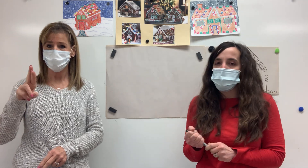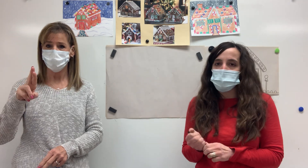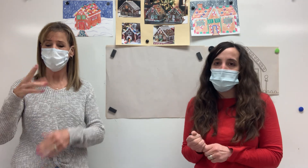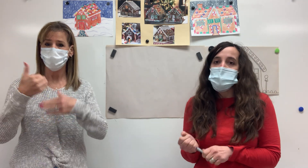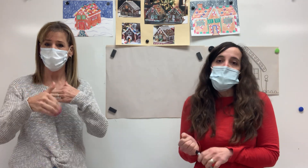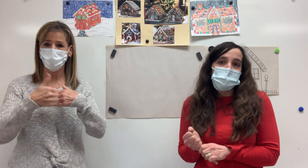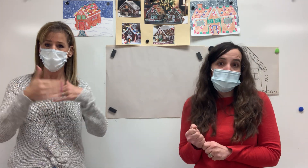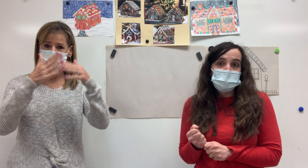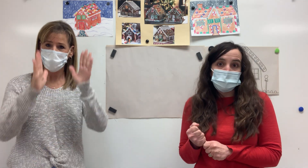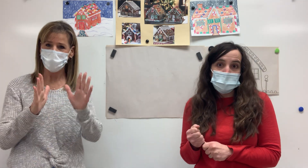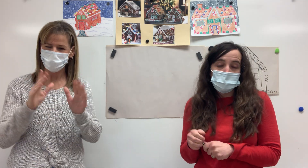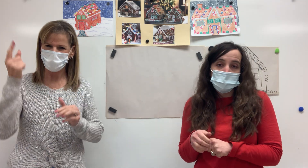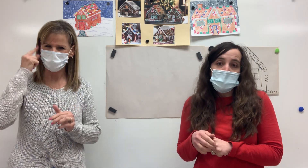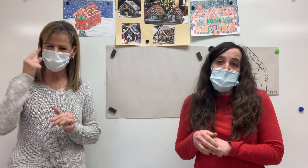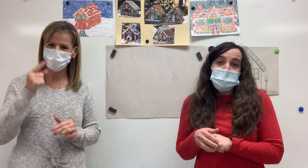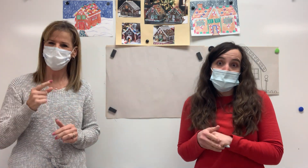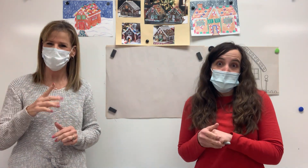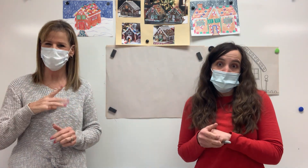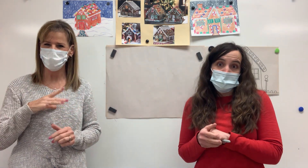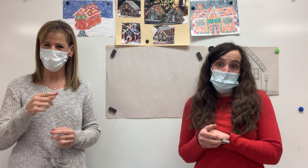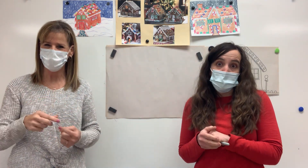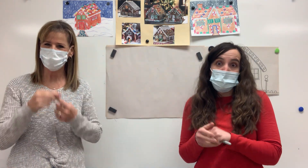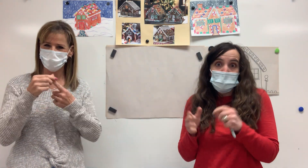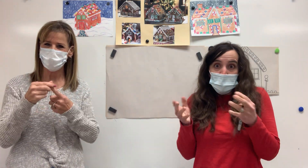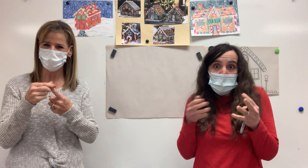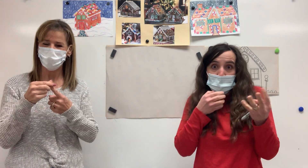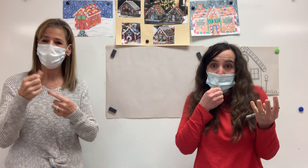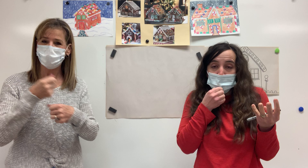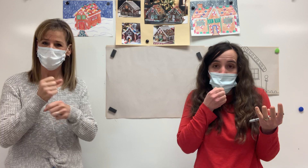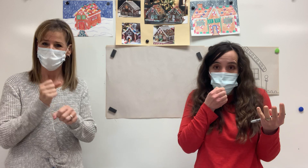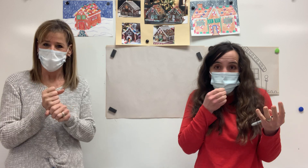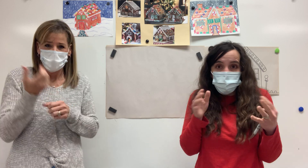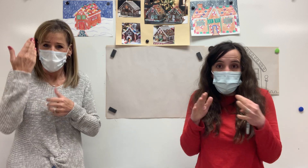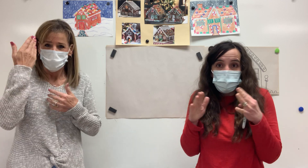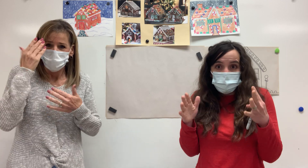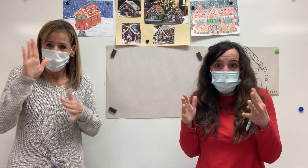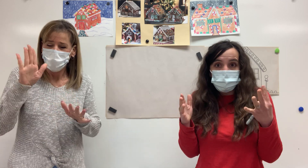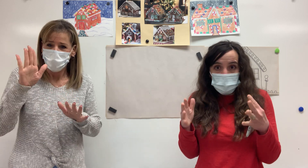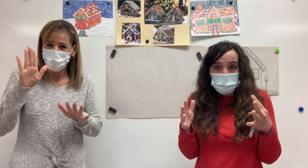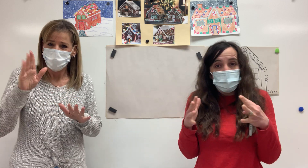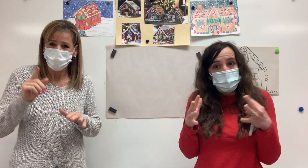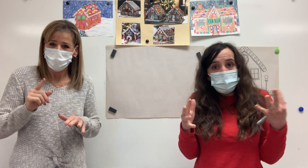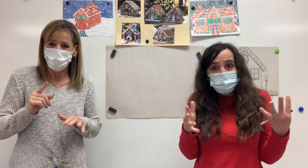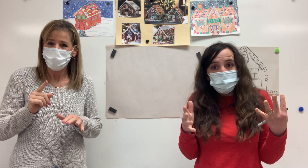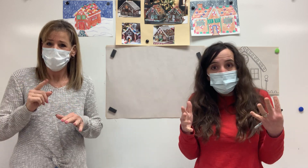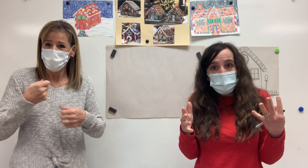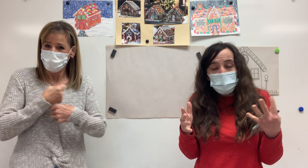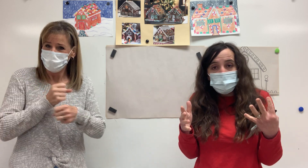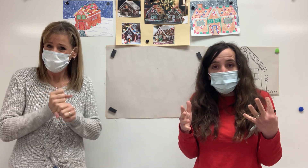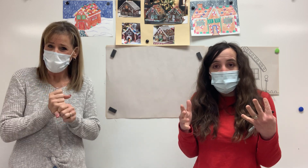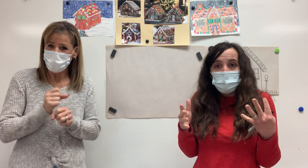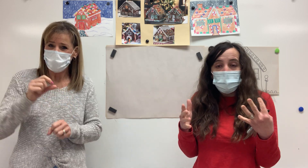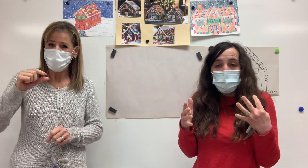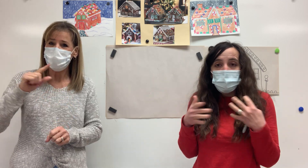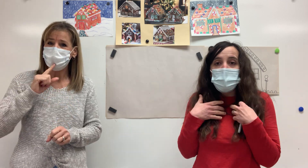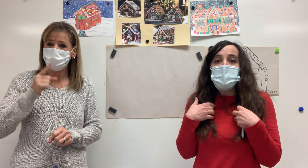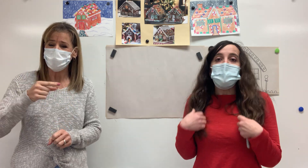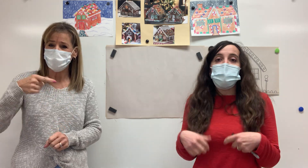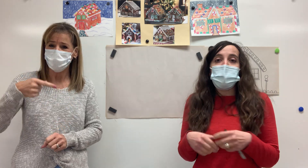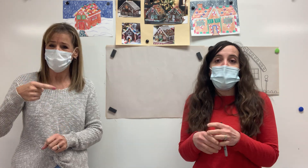year, really special to be able to make. I don't know if any of you have actually made a real gingerbread house at your home, but